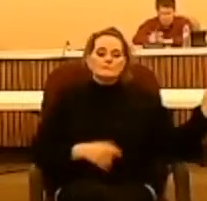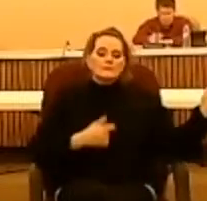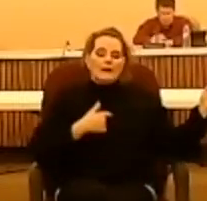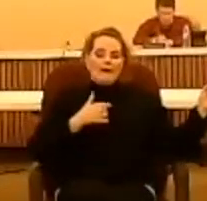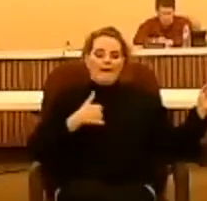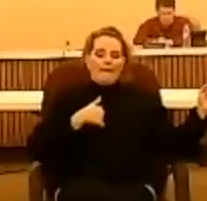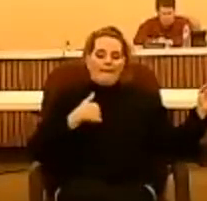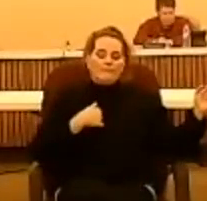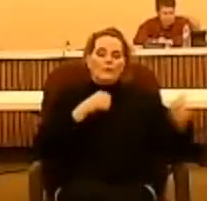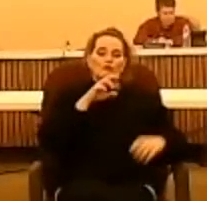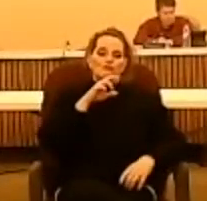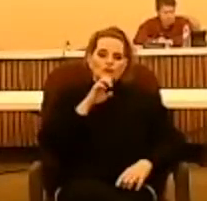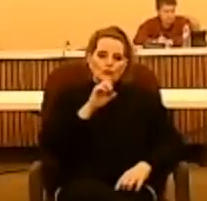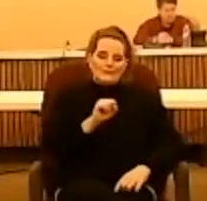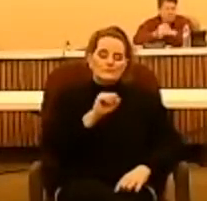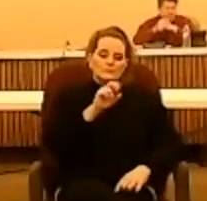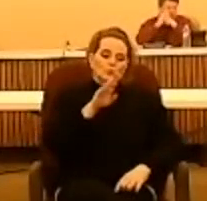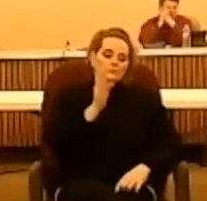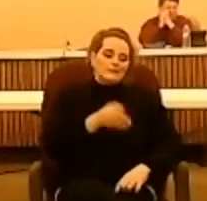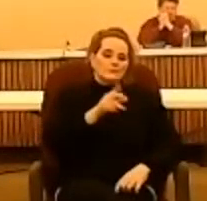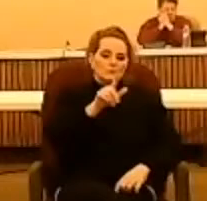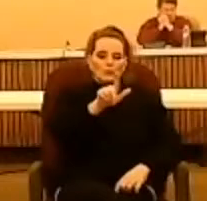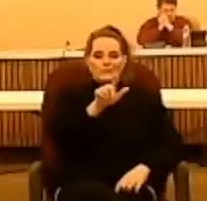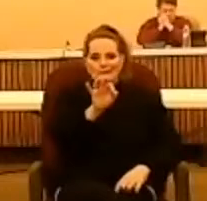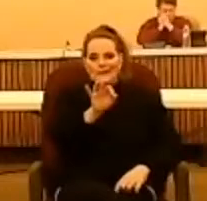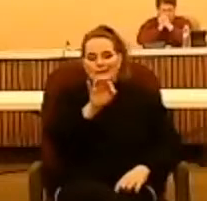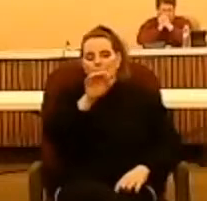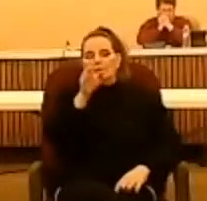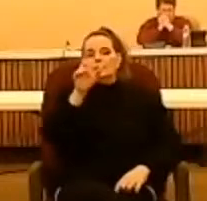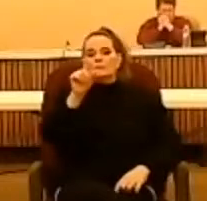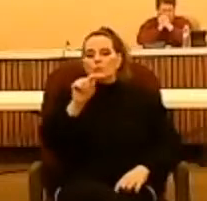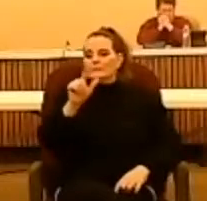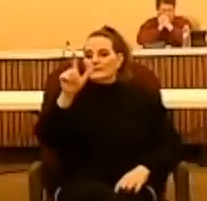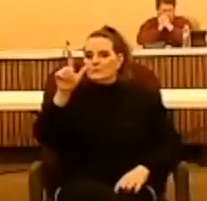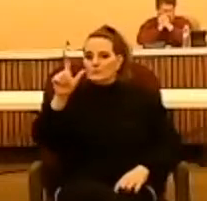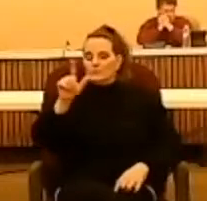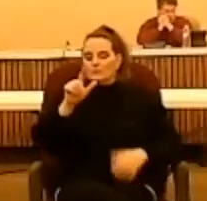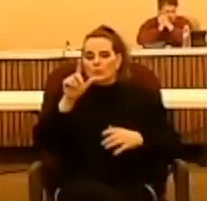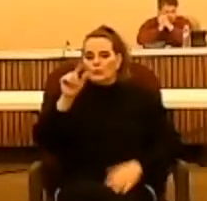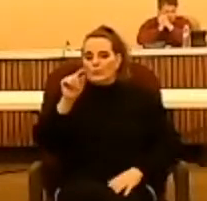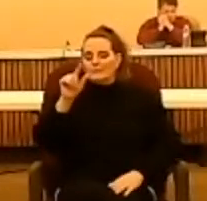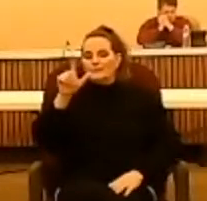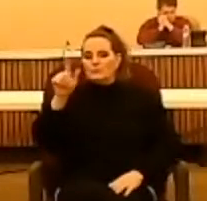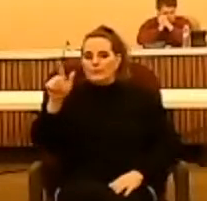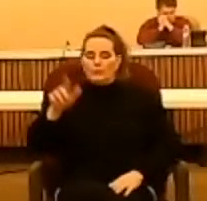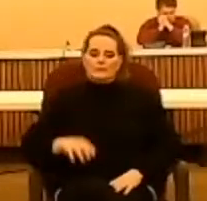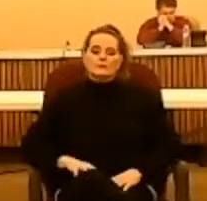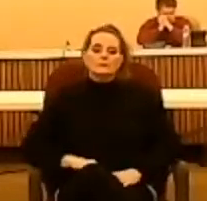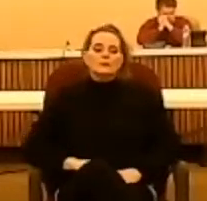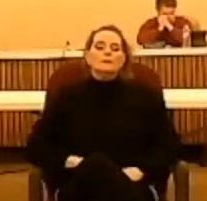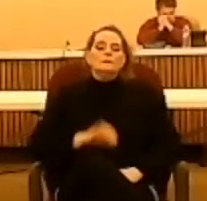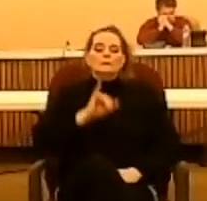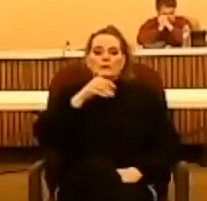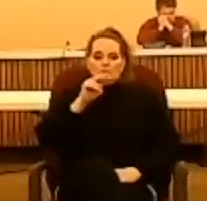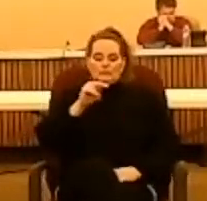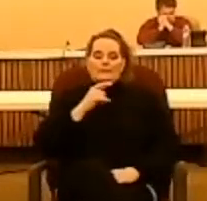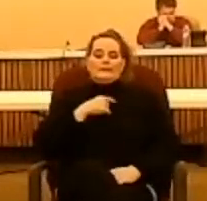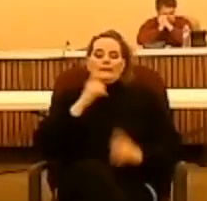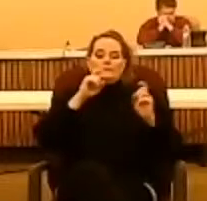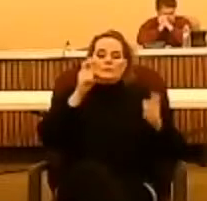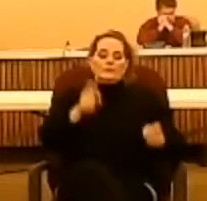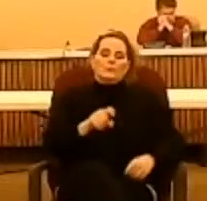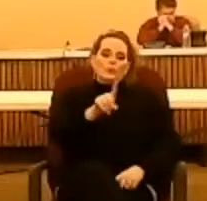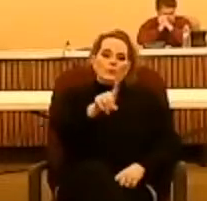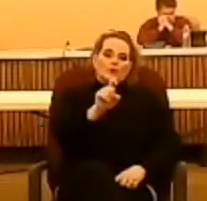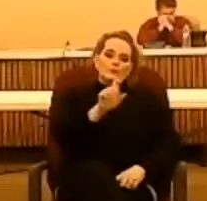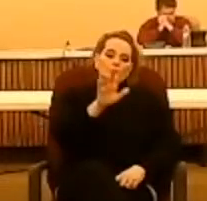members, I have Resolution 2-29, 2021, whereas Janice M. Butts has donated